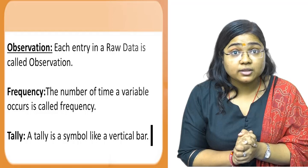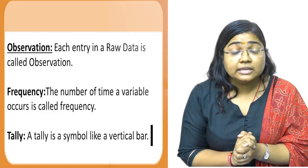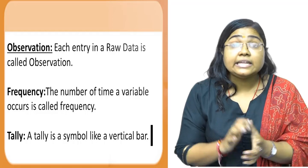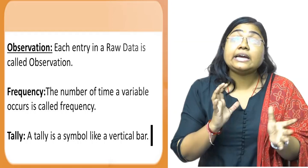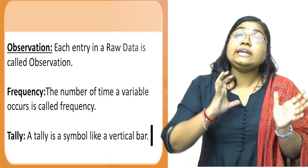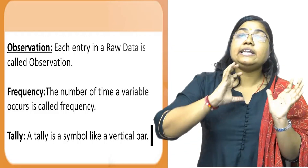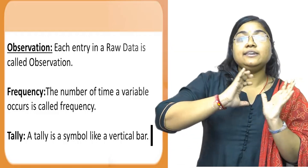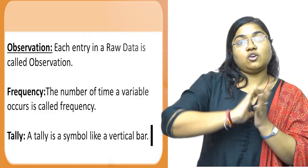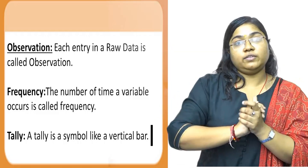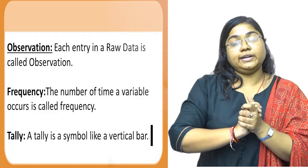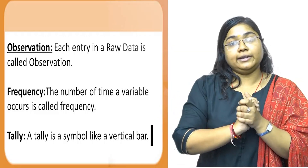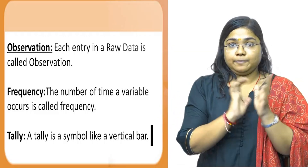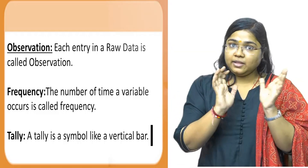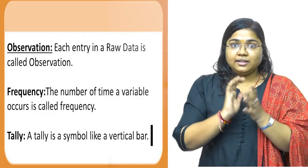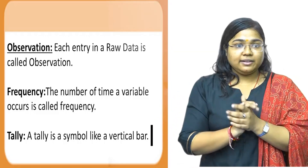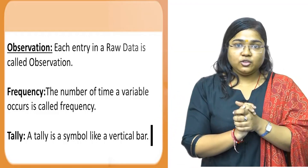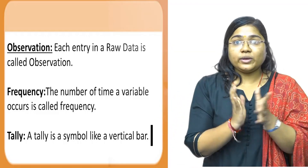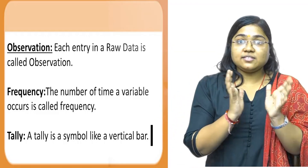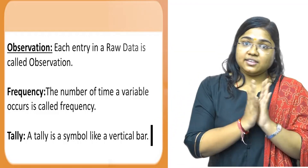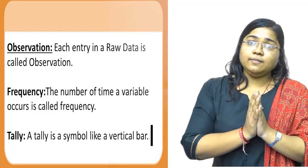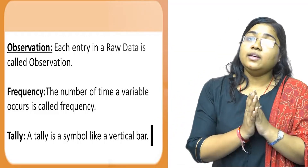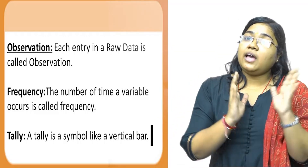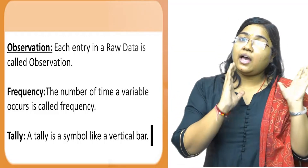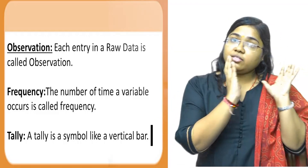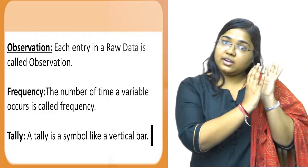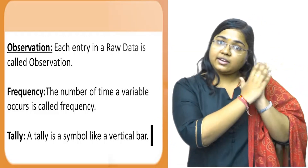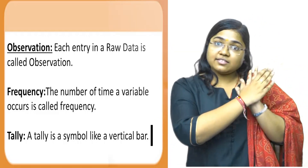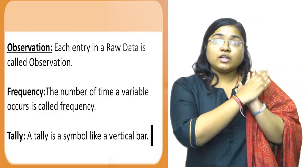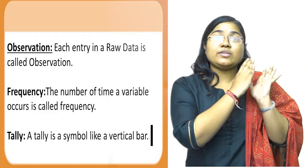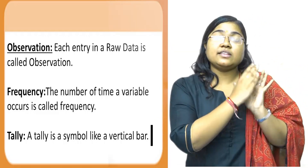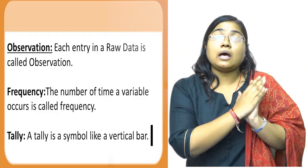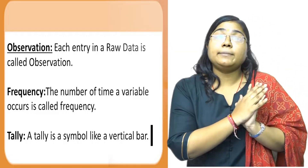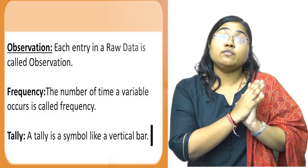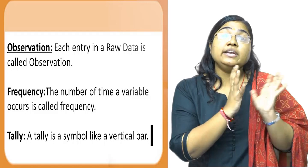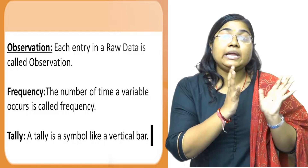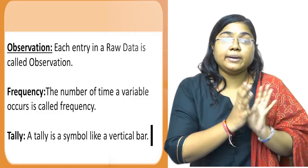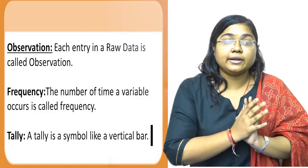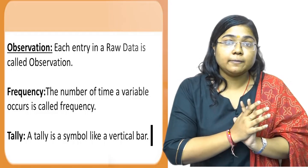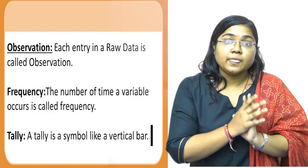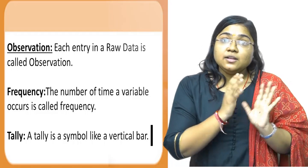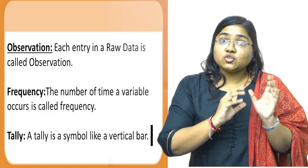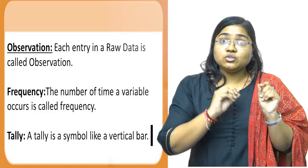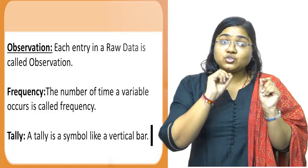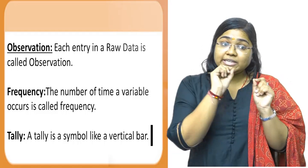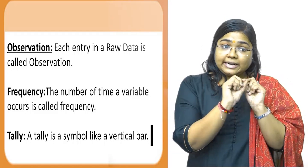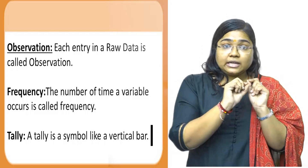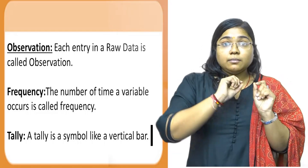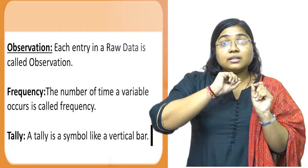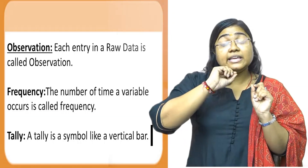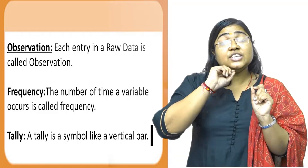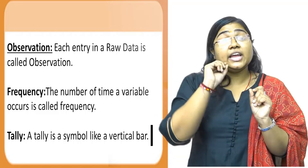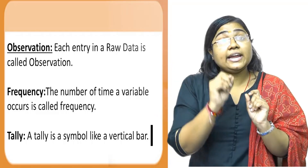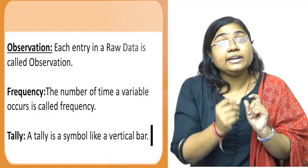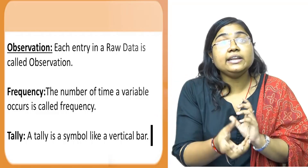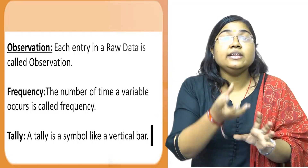know about the contents of the data. You can see there was an example of the name data. So